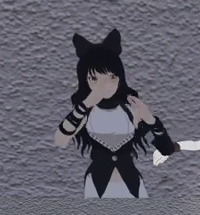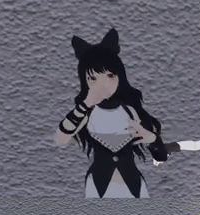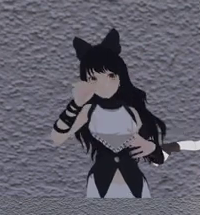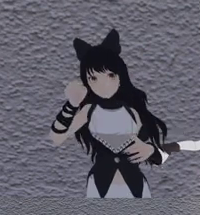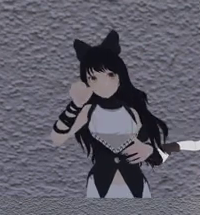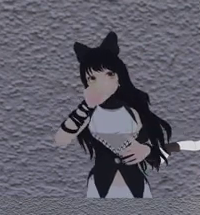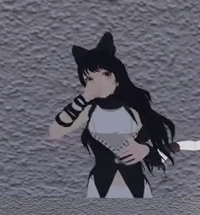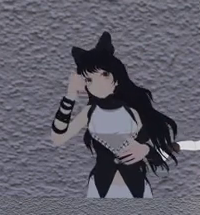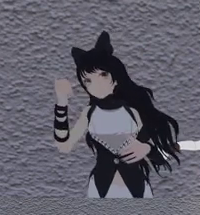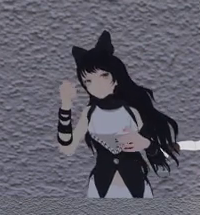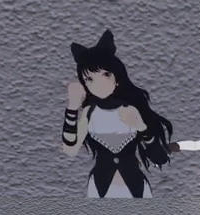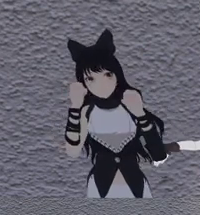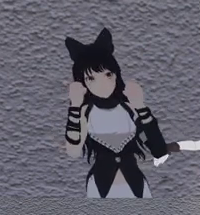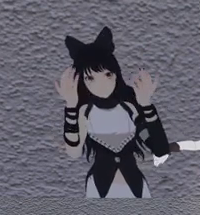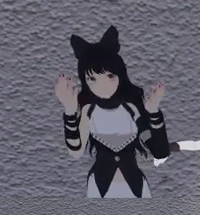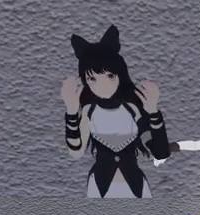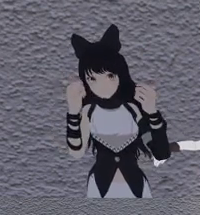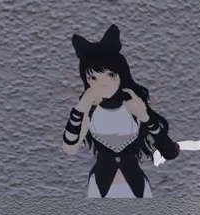Build a house.